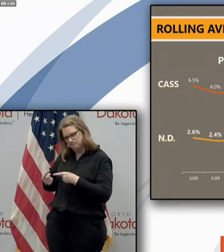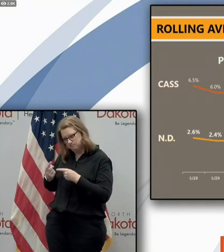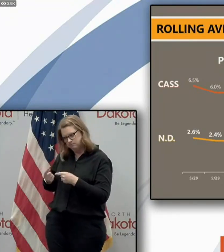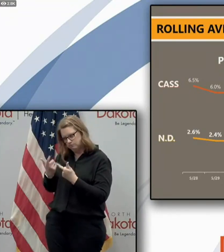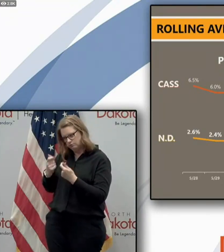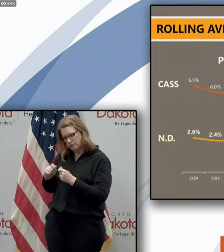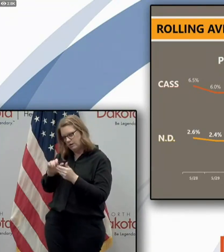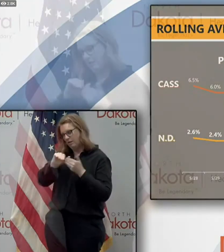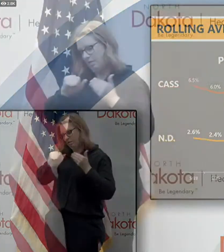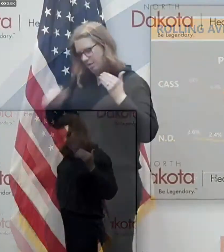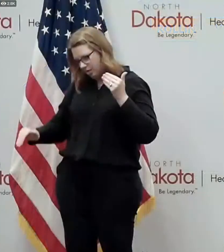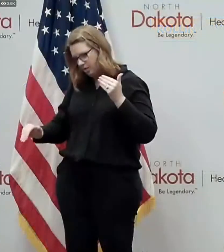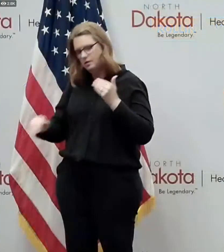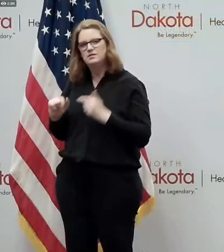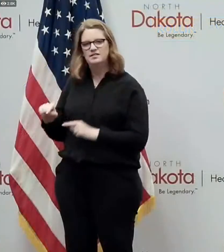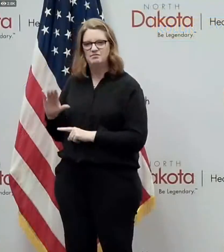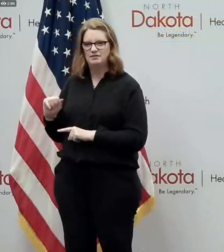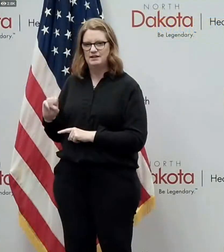Cass County.